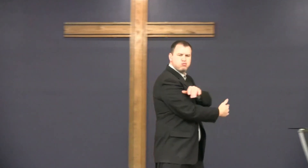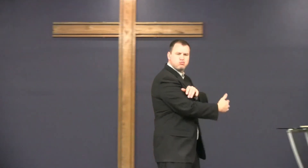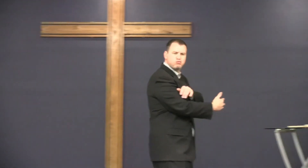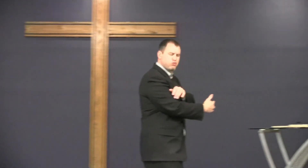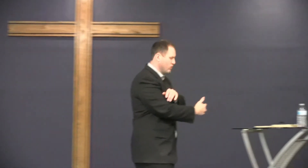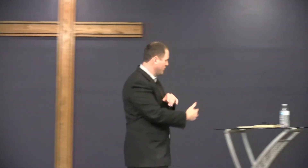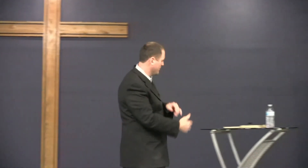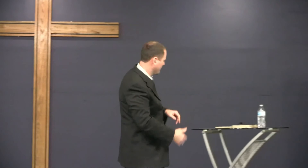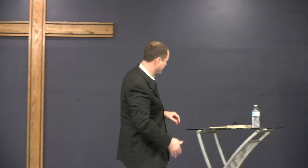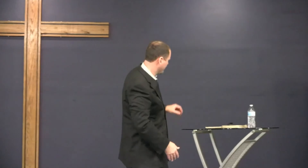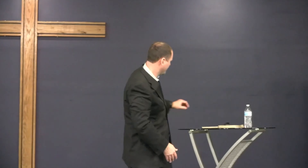Didn't seem right.